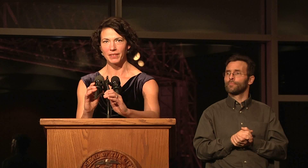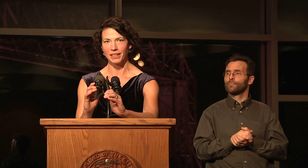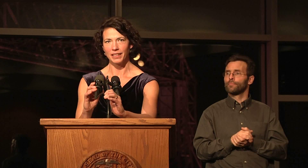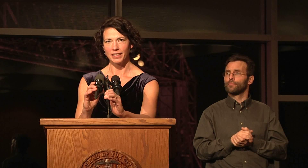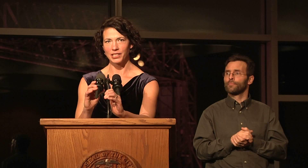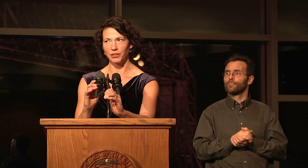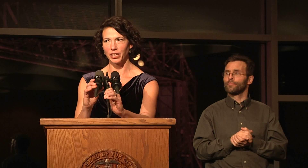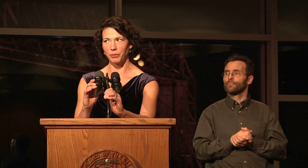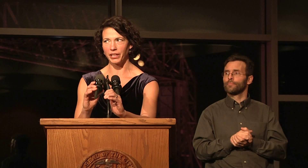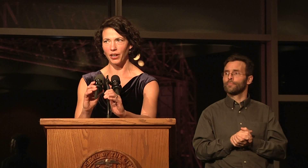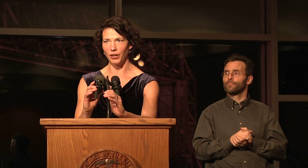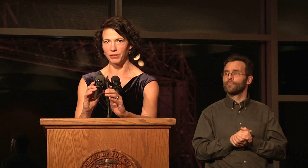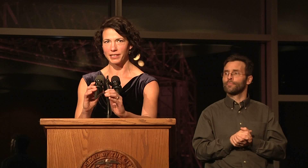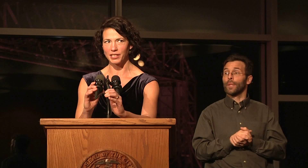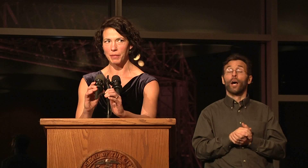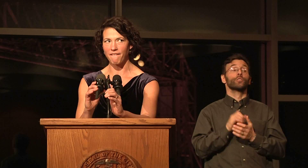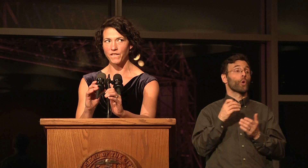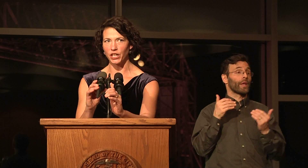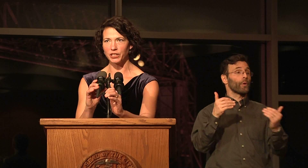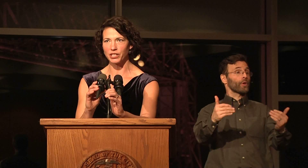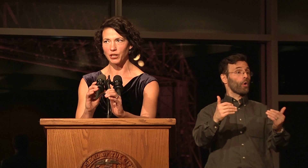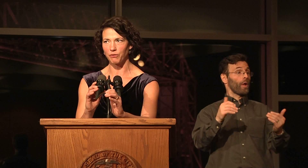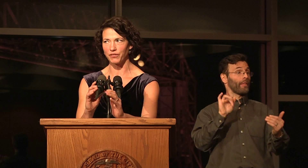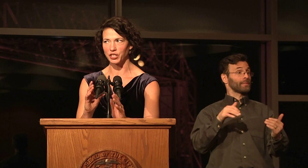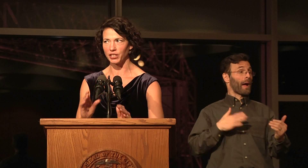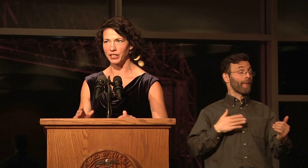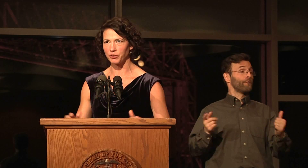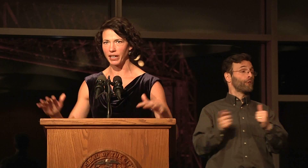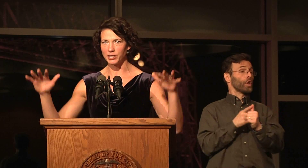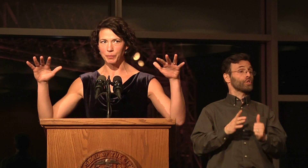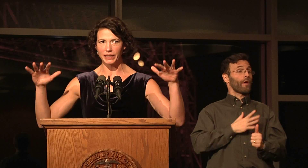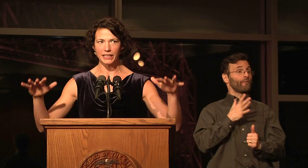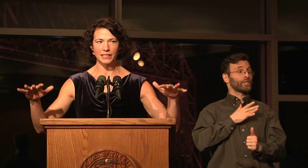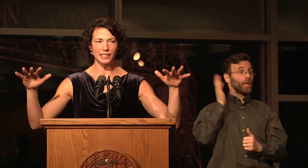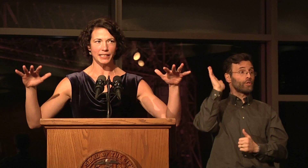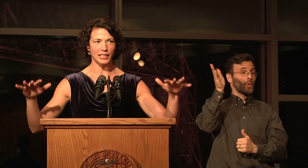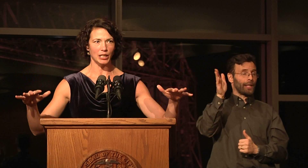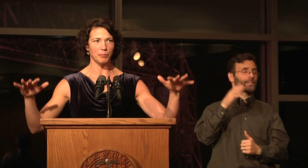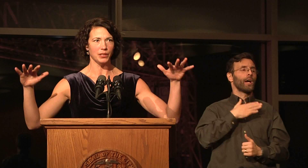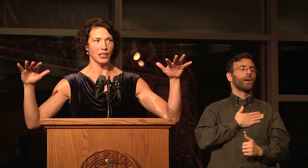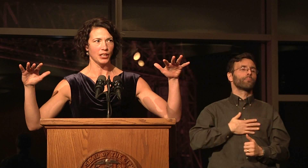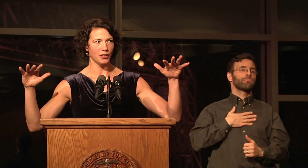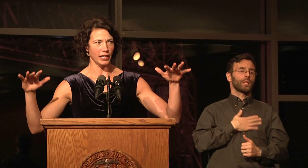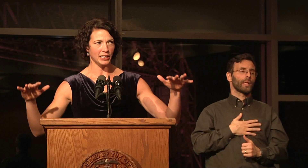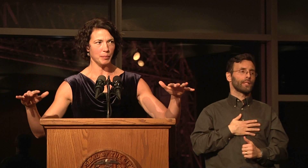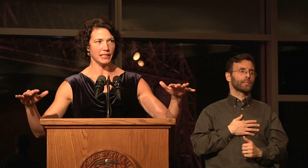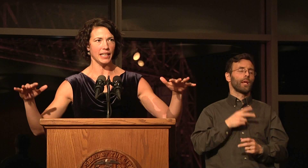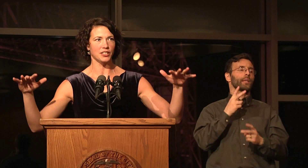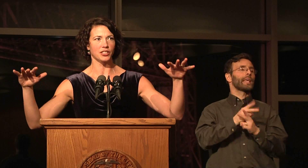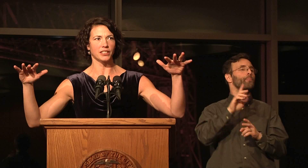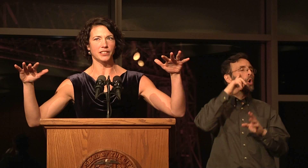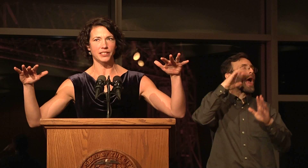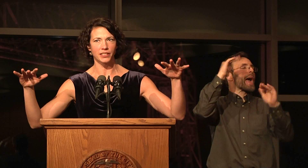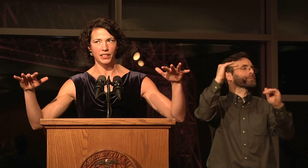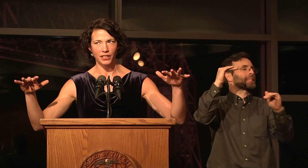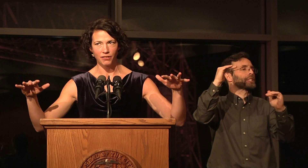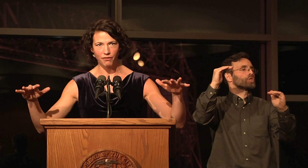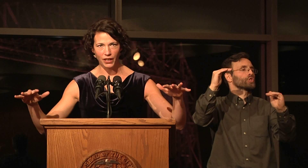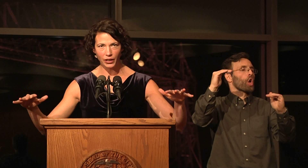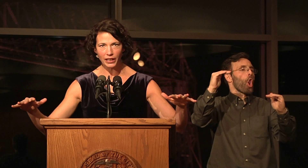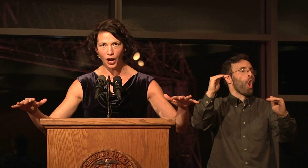Okay, so here we go. This is my first official address. Please keep your